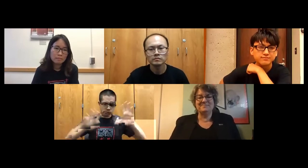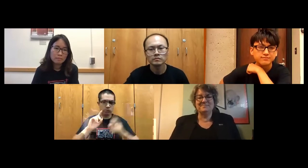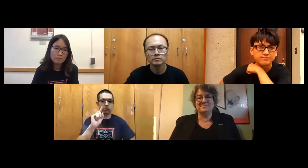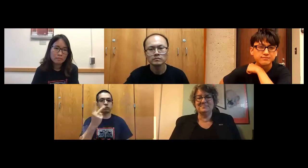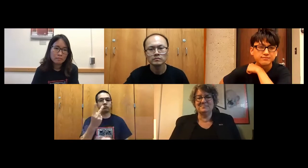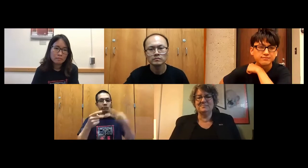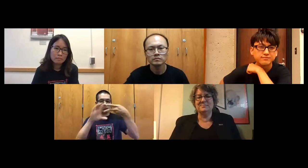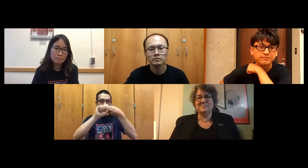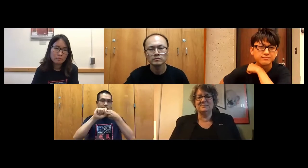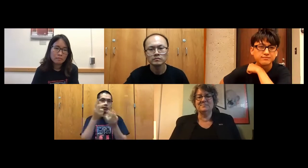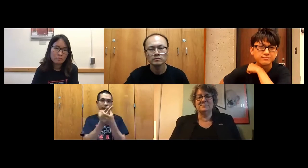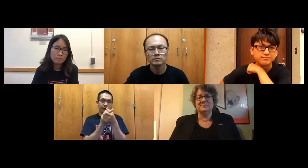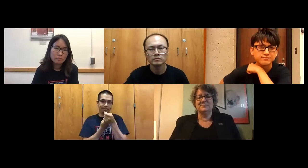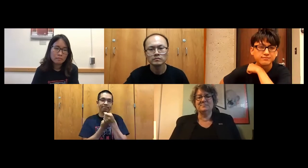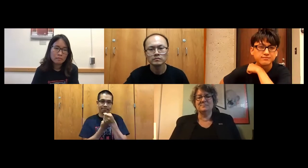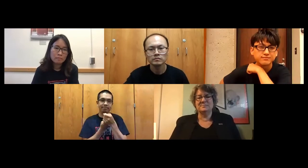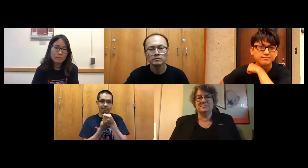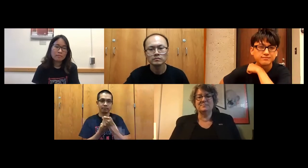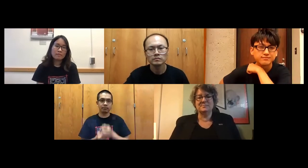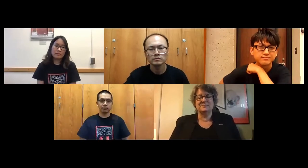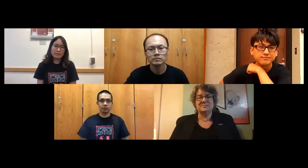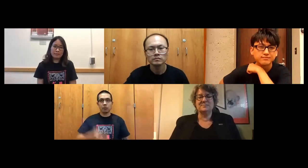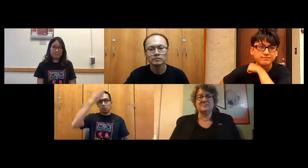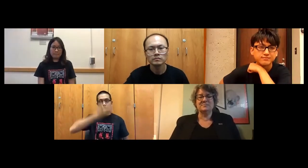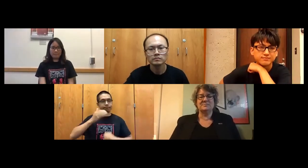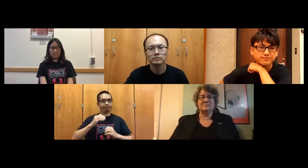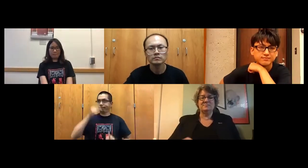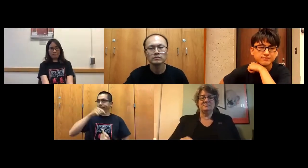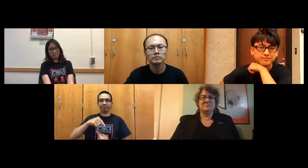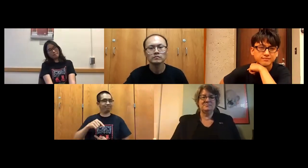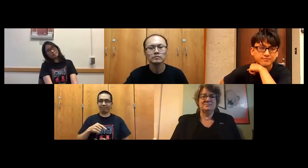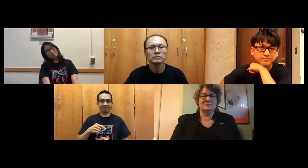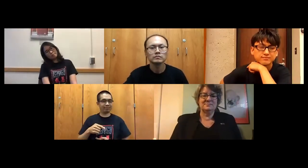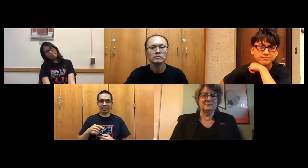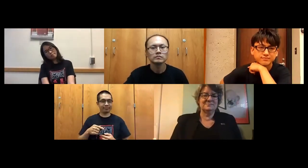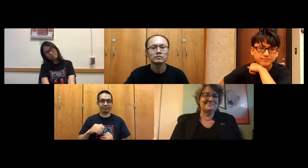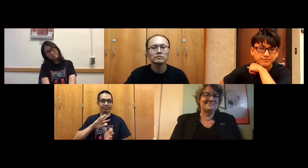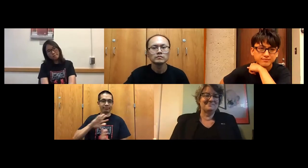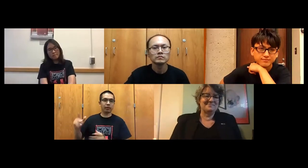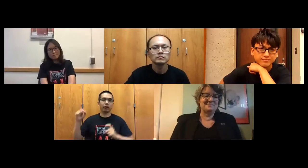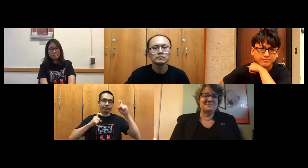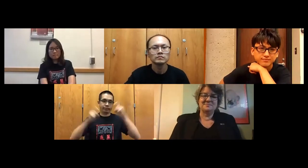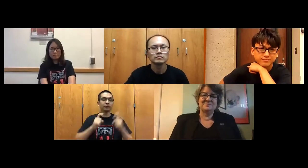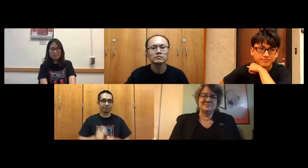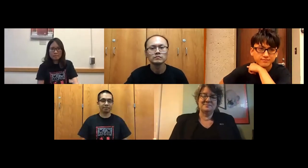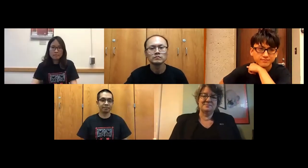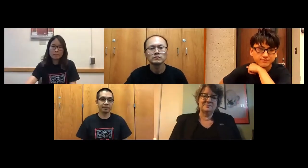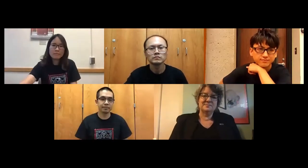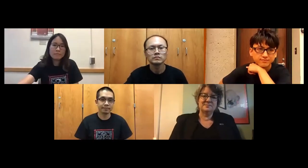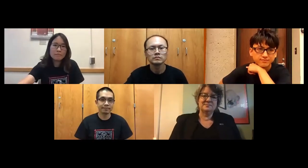That was number one for me. Gesturing was number two, so signing and gesturing. But none of this, no facial grammar,